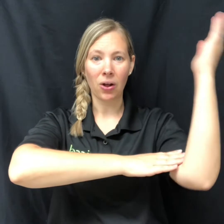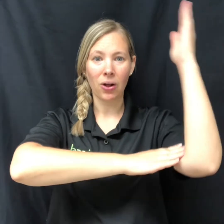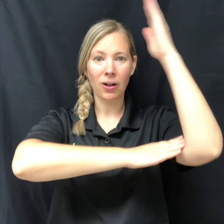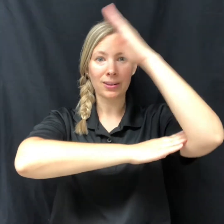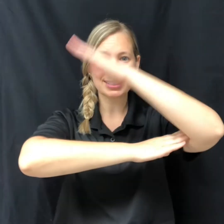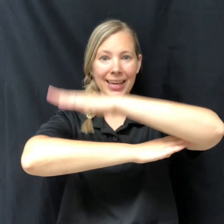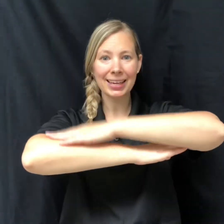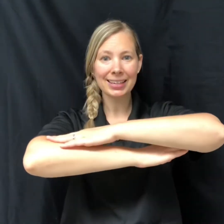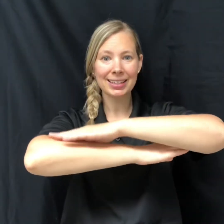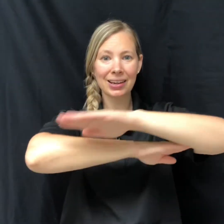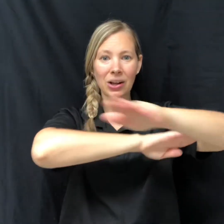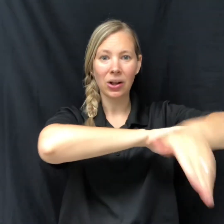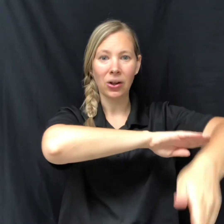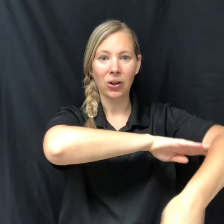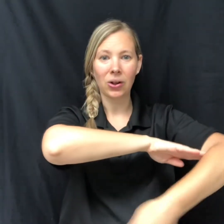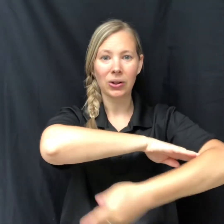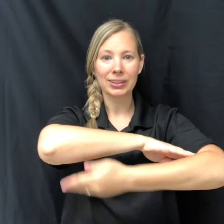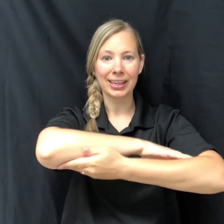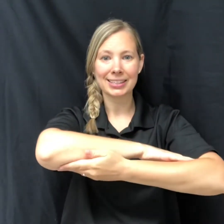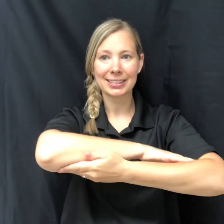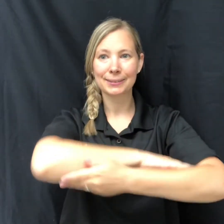All day, all night.